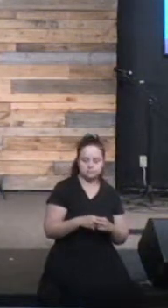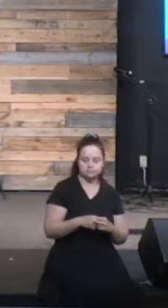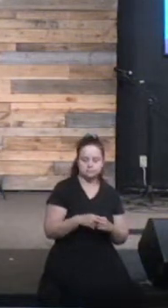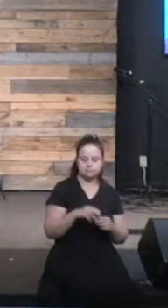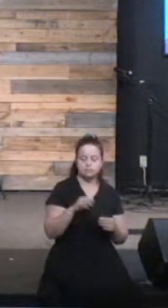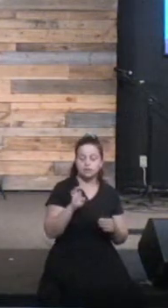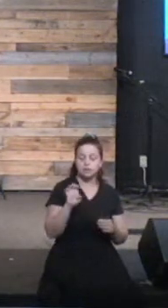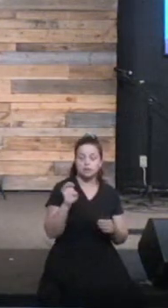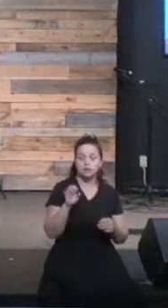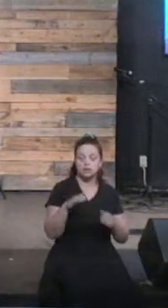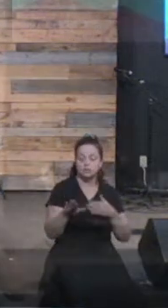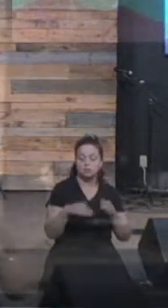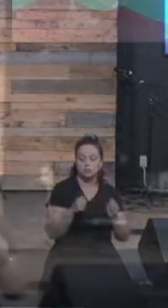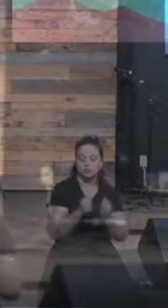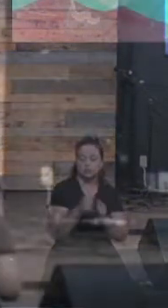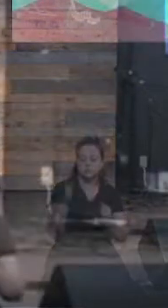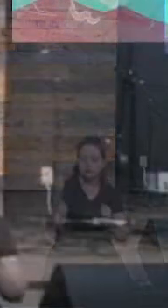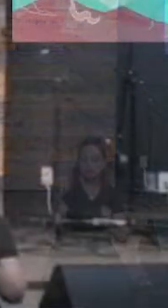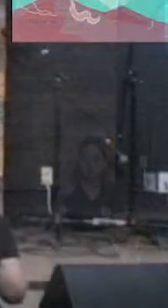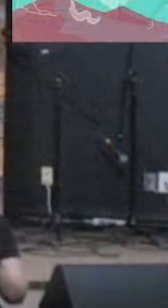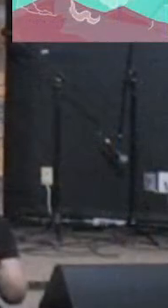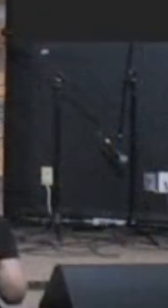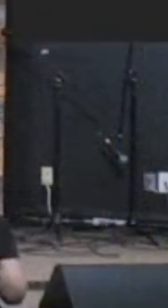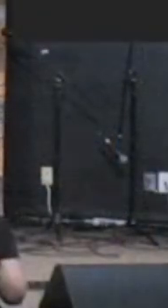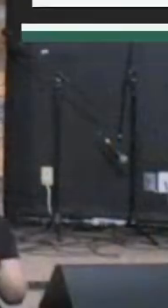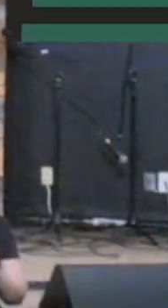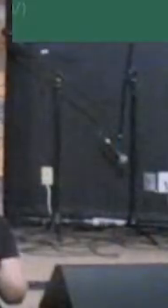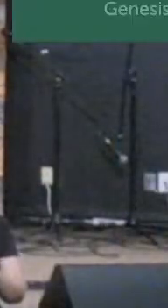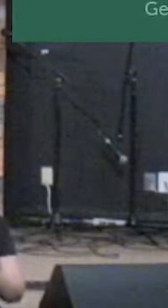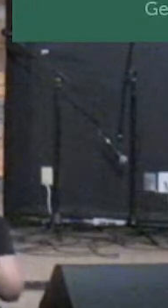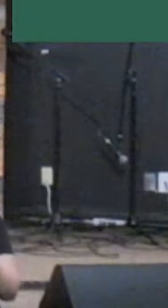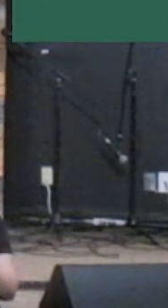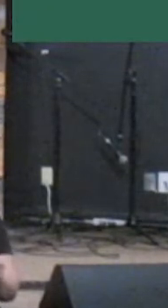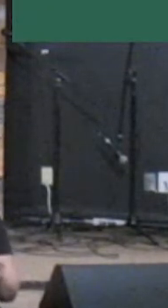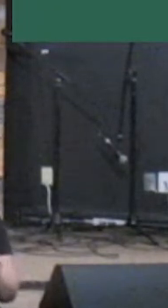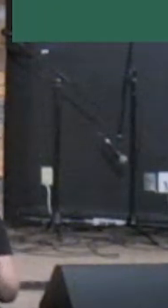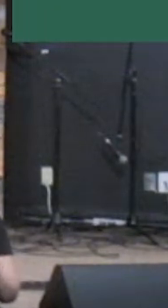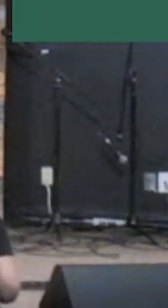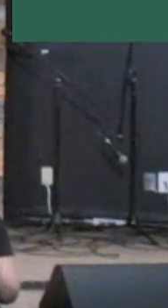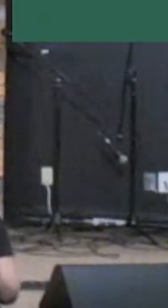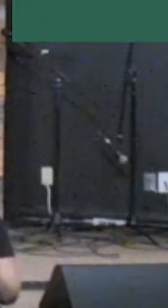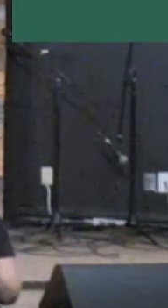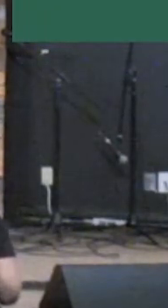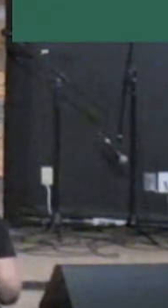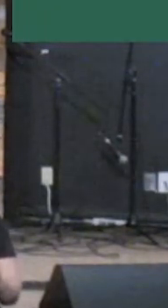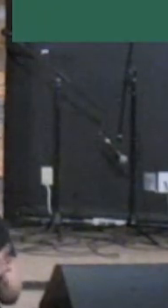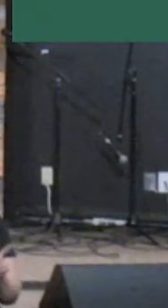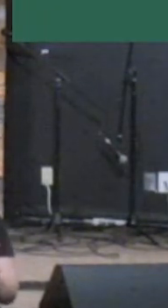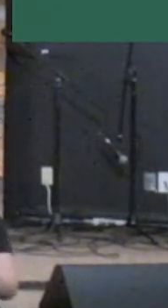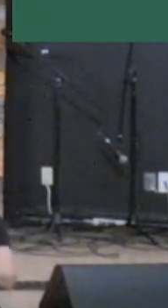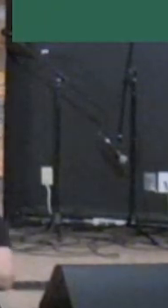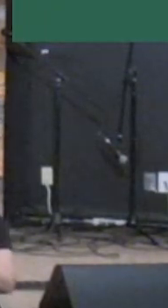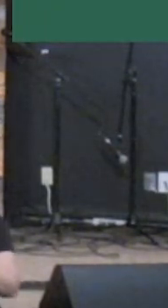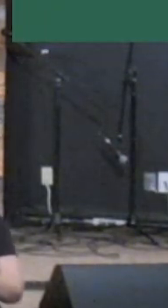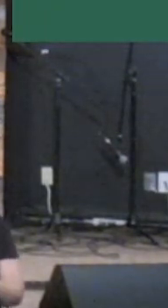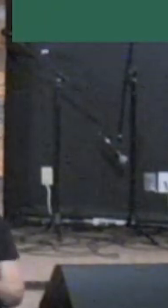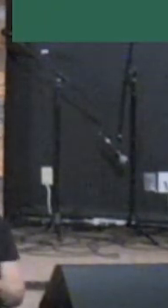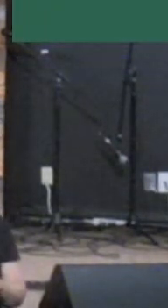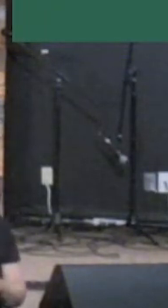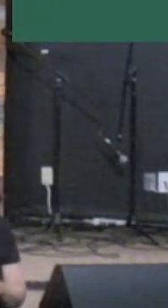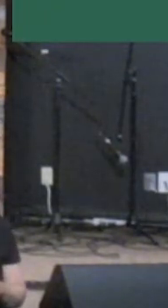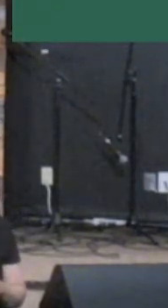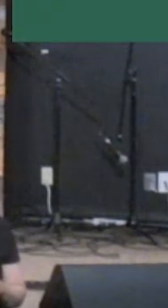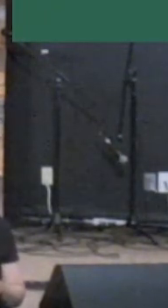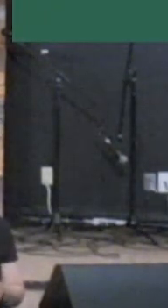Enoch walked with God and he was not for God took him away next slide listen to this from the very beginning